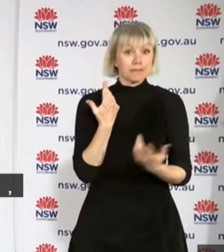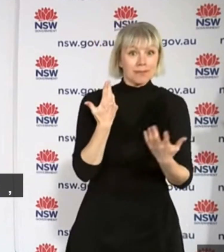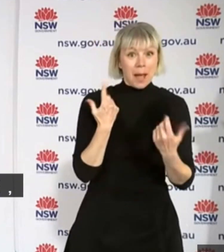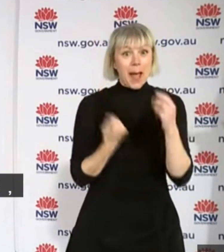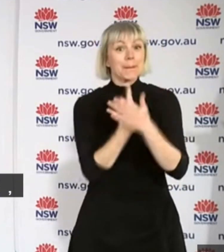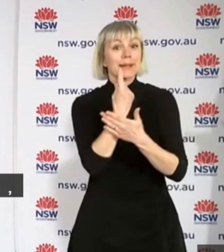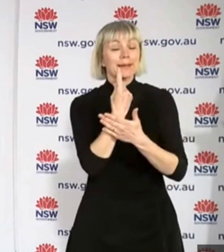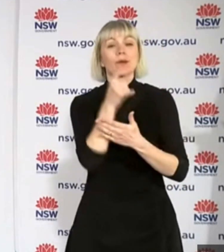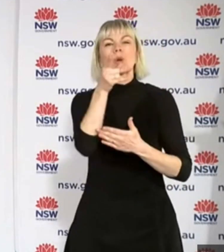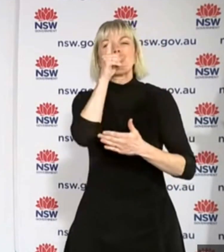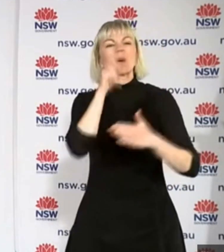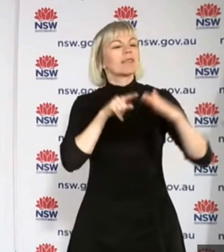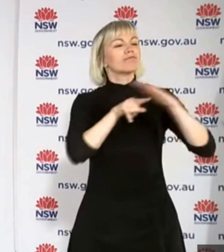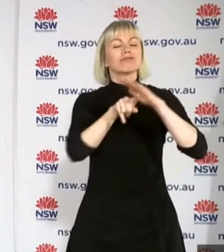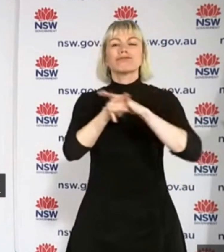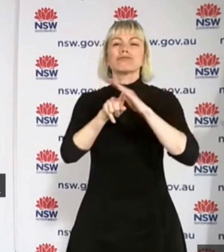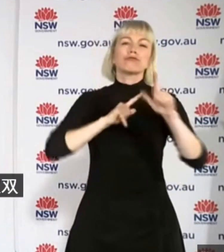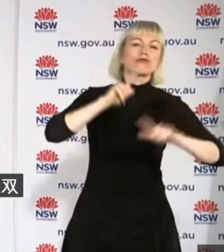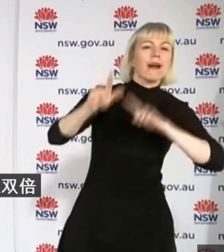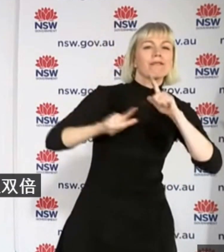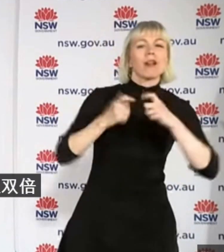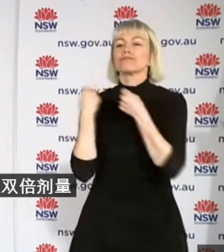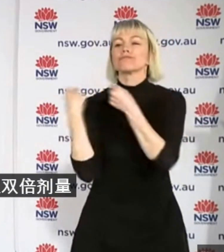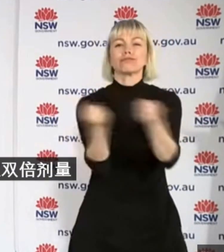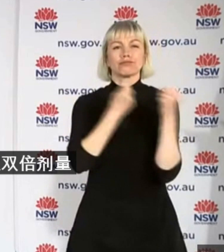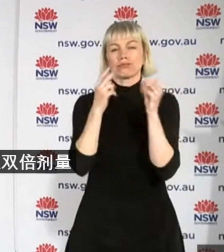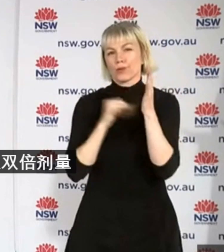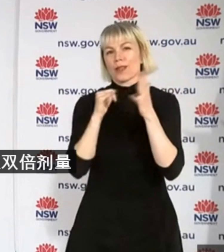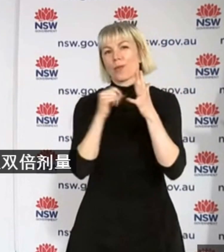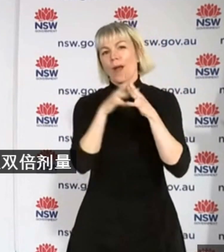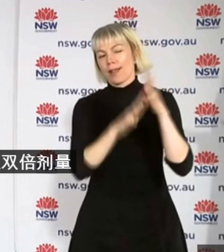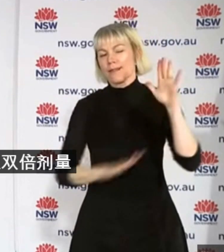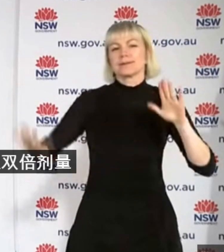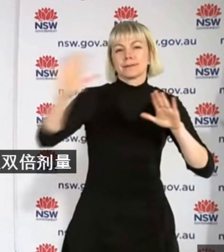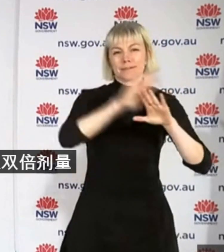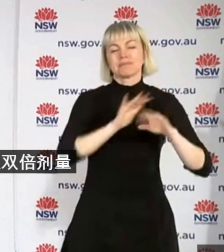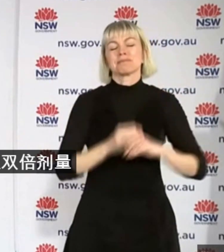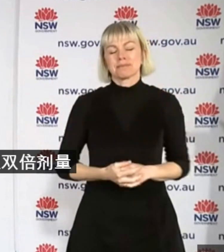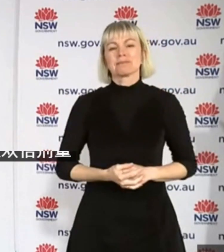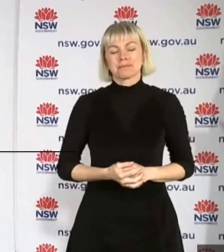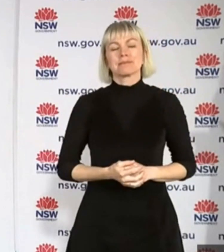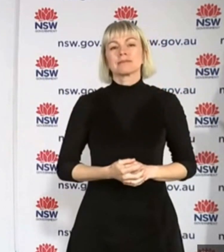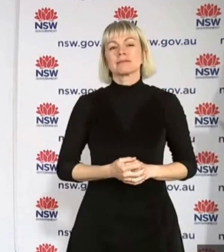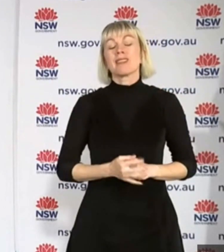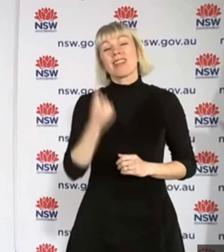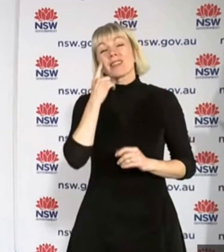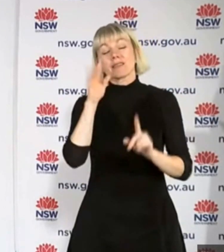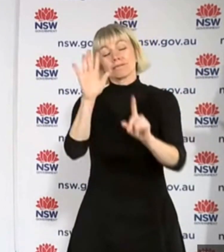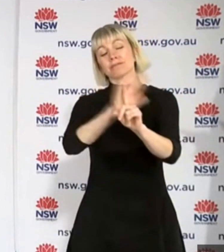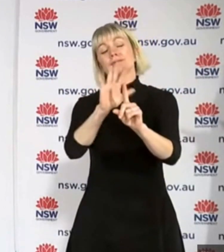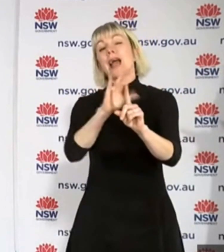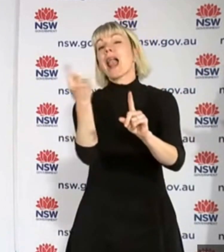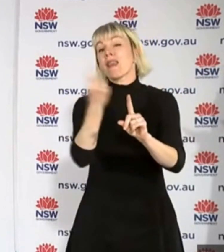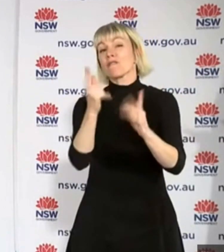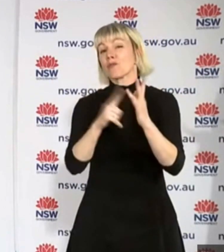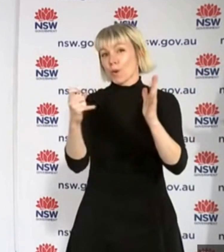October. So we envisage that the 70% double dose will happen around on the 11th of October is when all that will